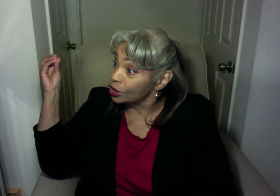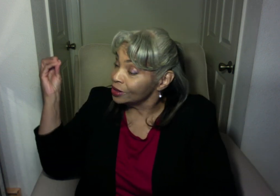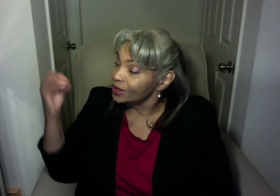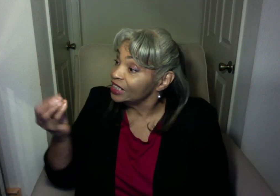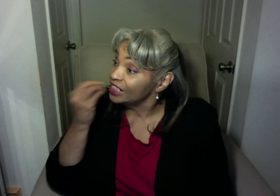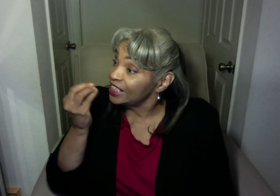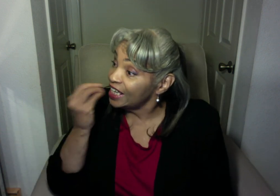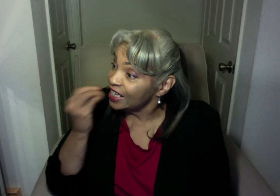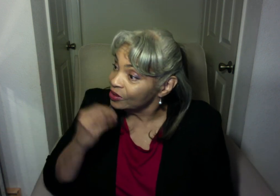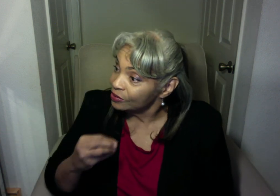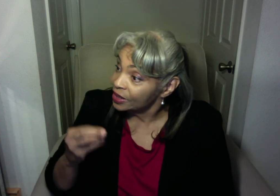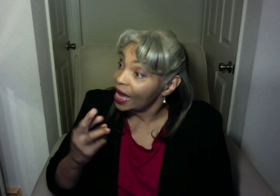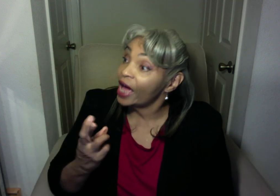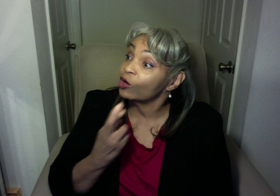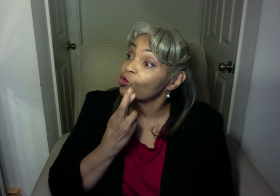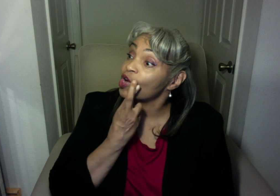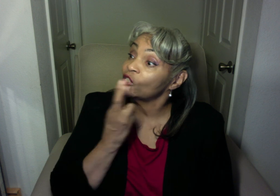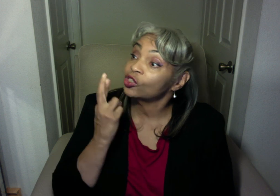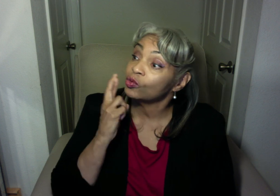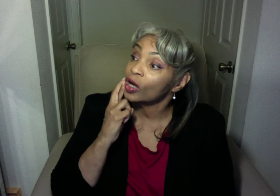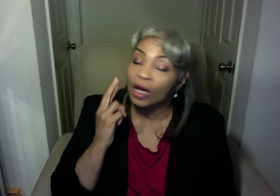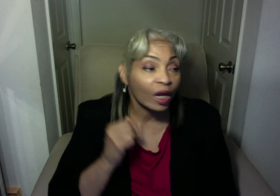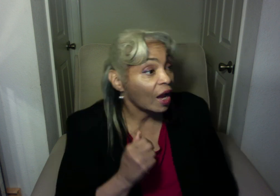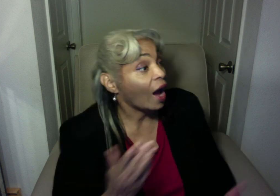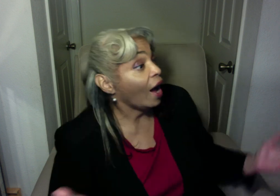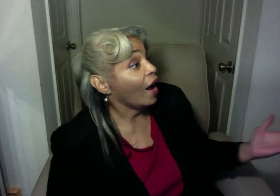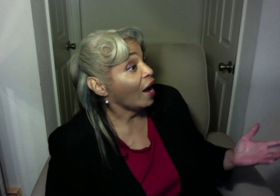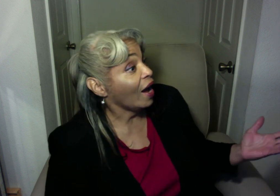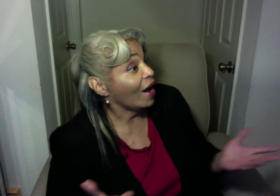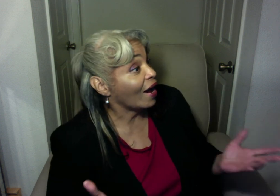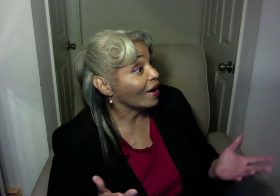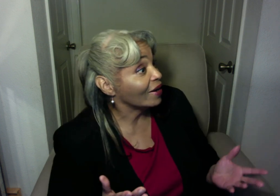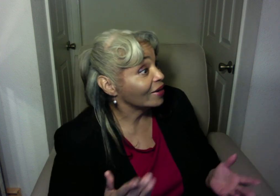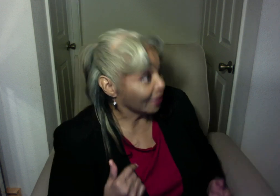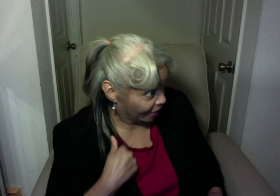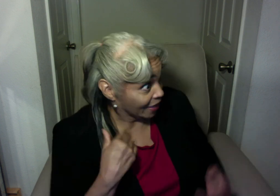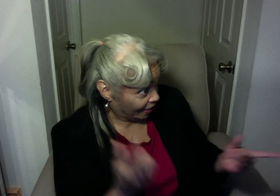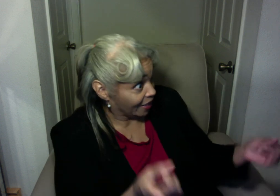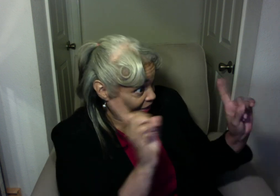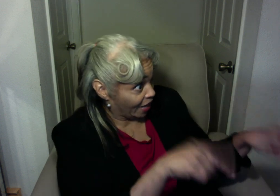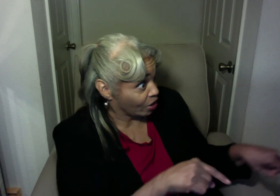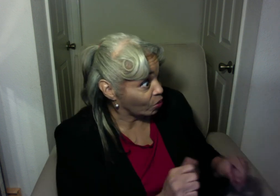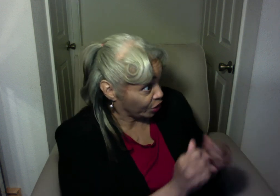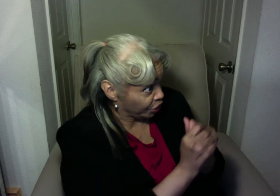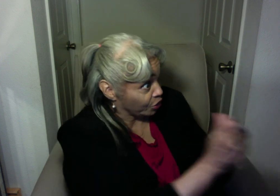to eat at a restaurant. Ah, can I go with you?